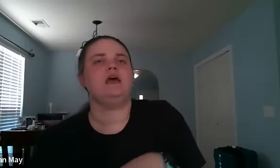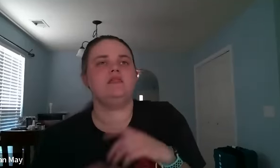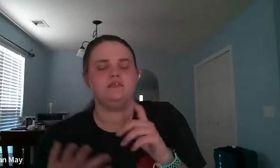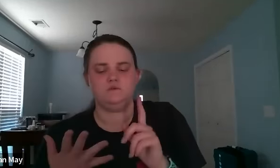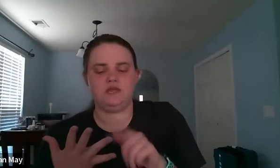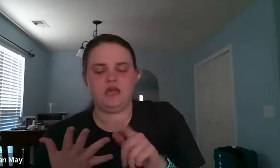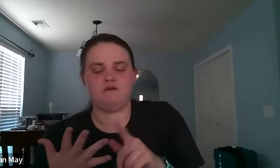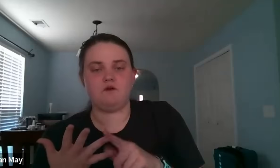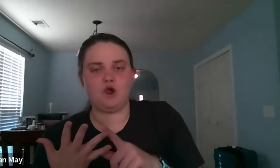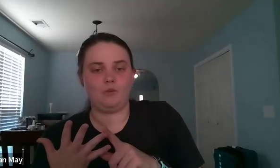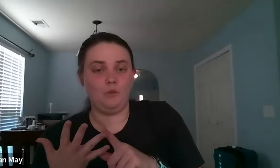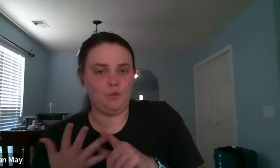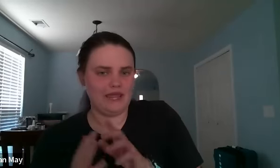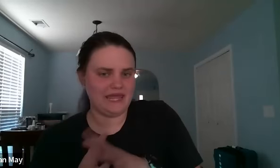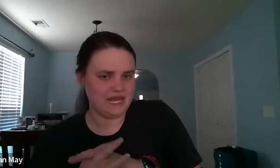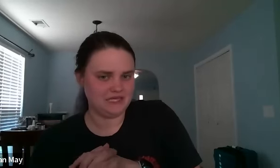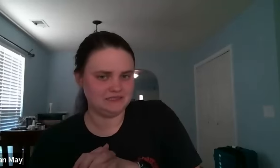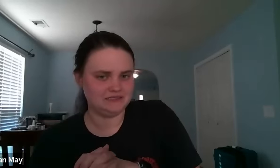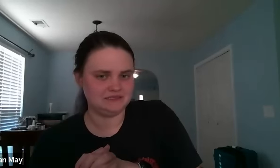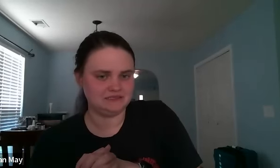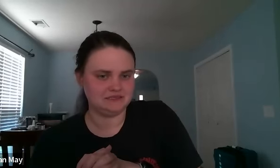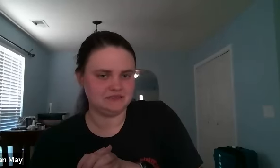And then we have our when.